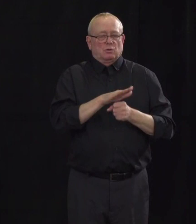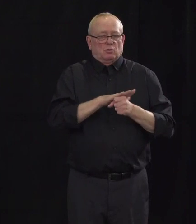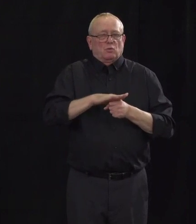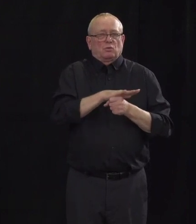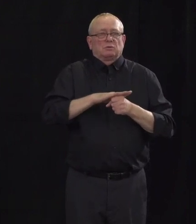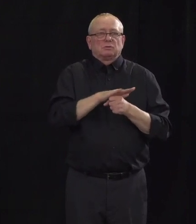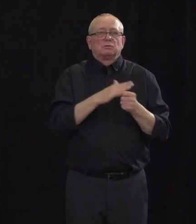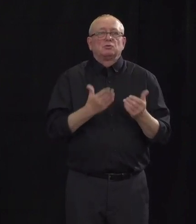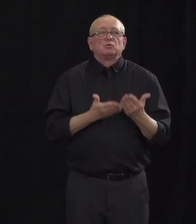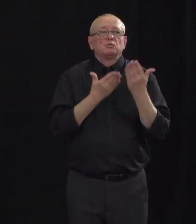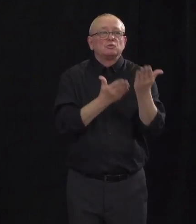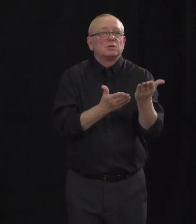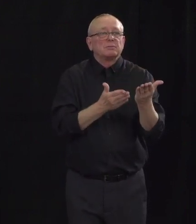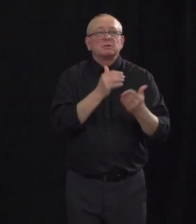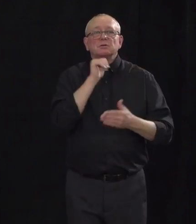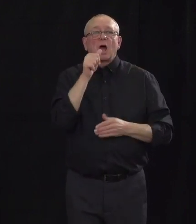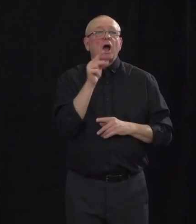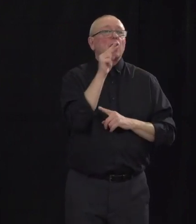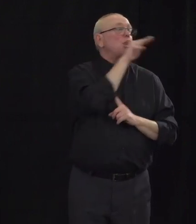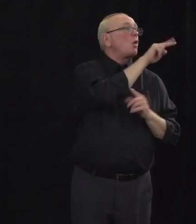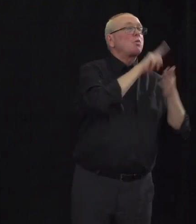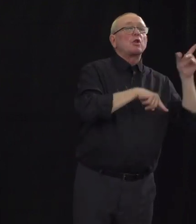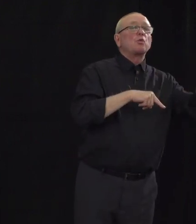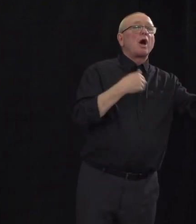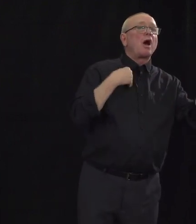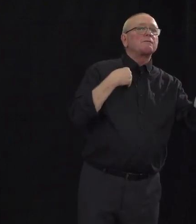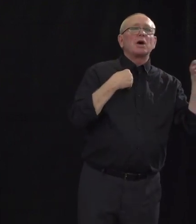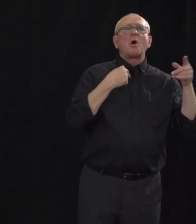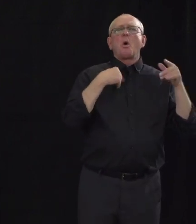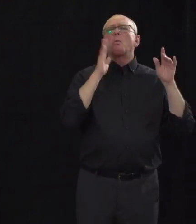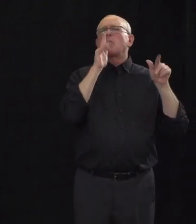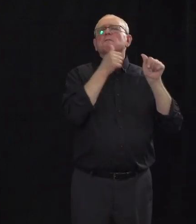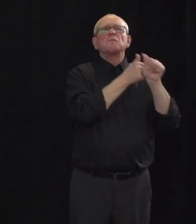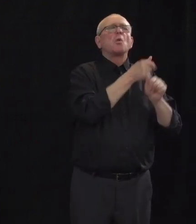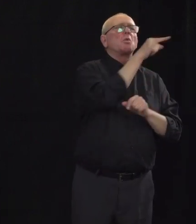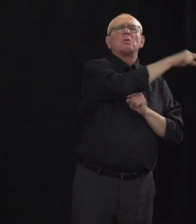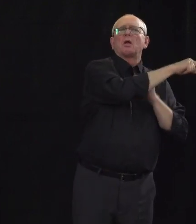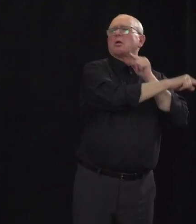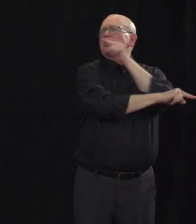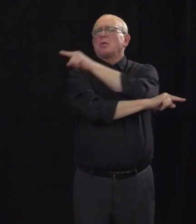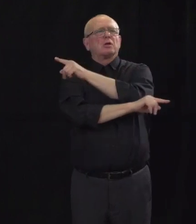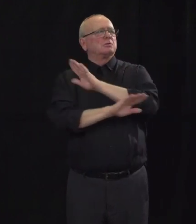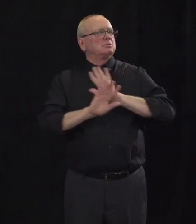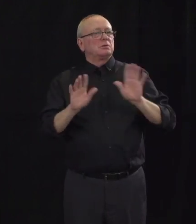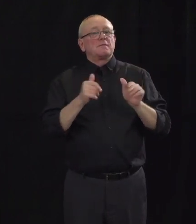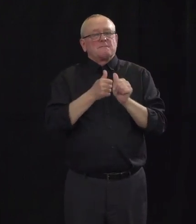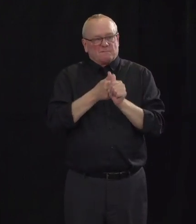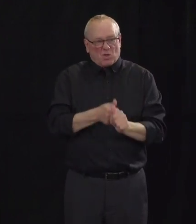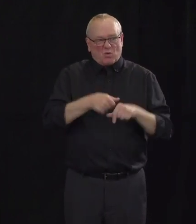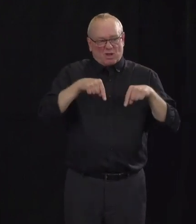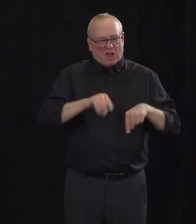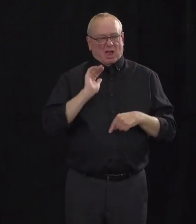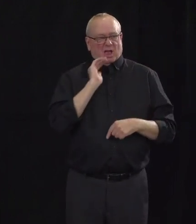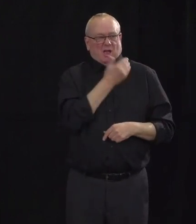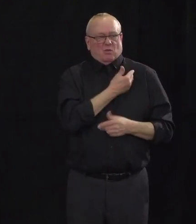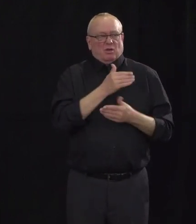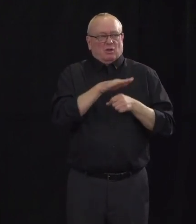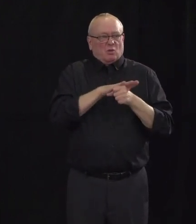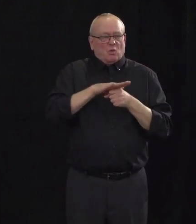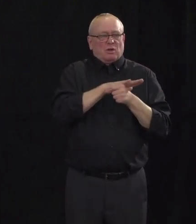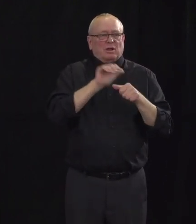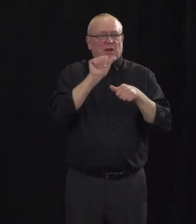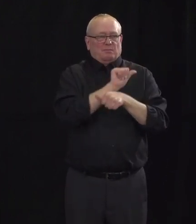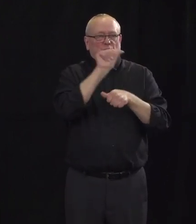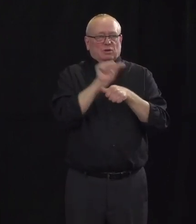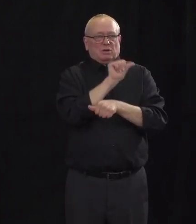looking to other countries and following their recommendations, but following our own, because the measures that we are taking are specific to our